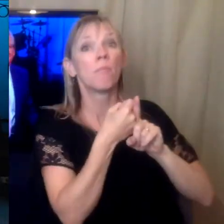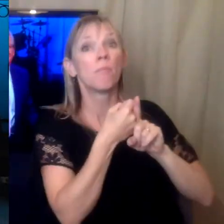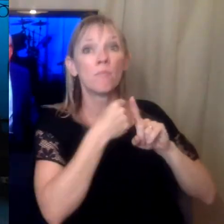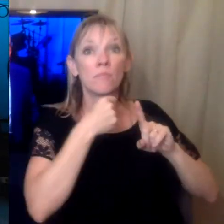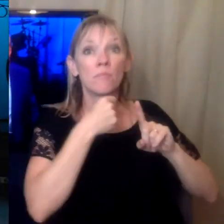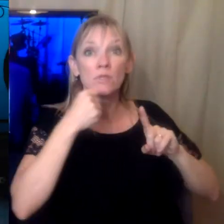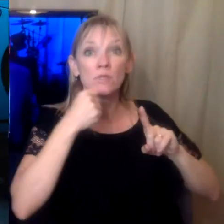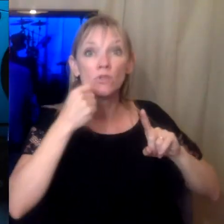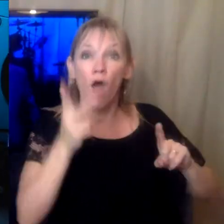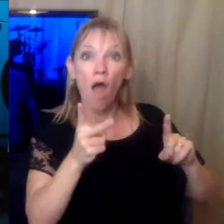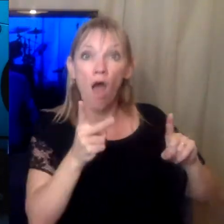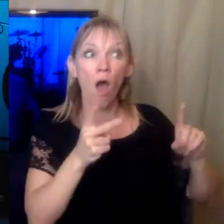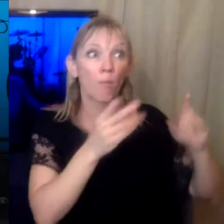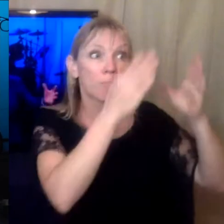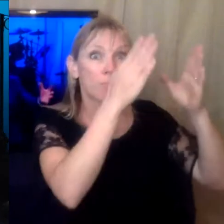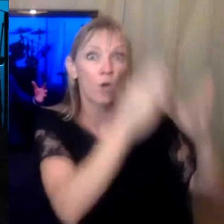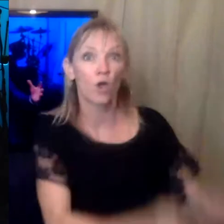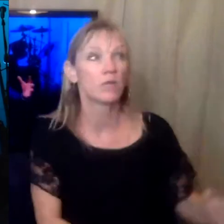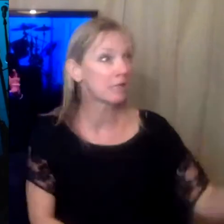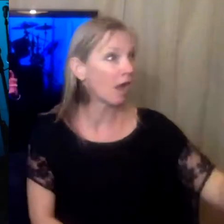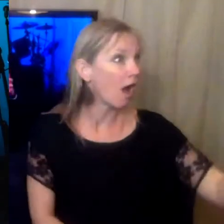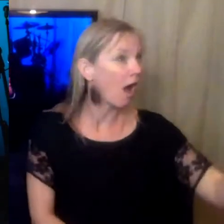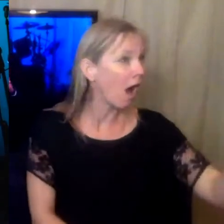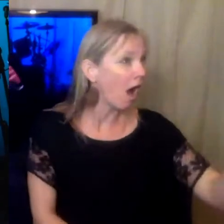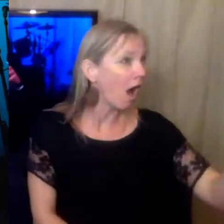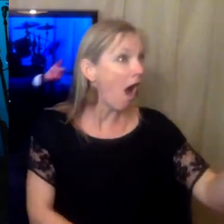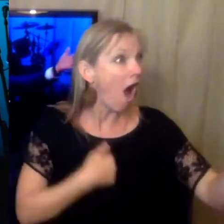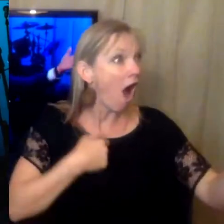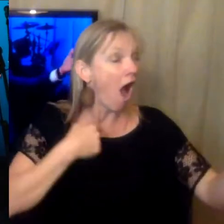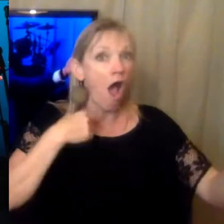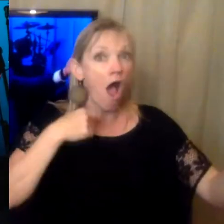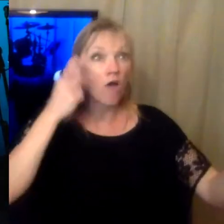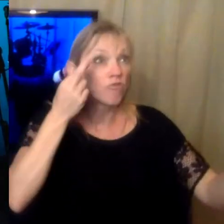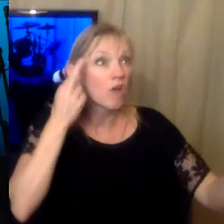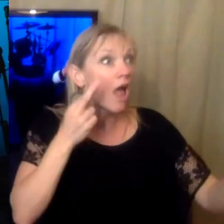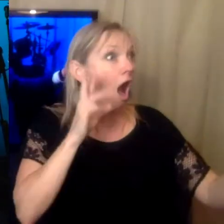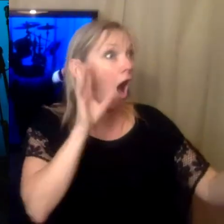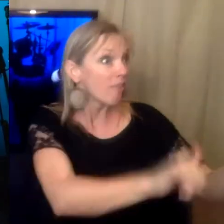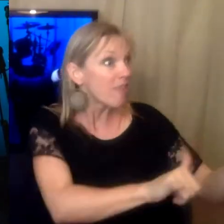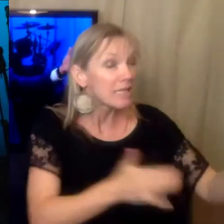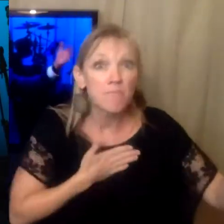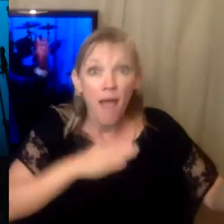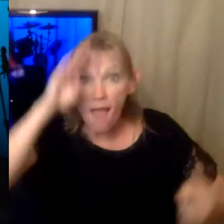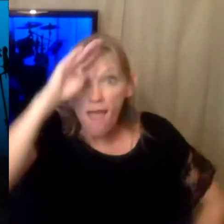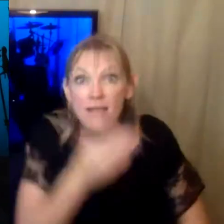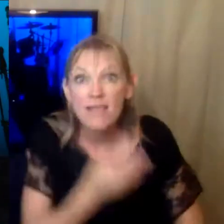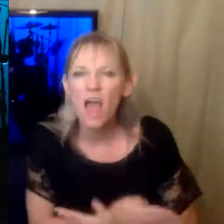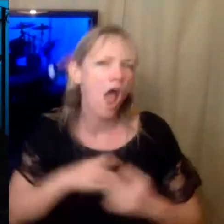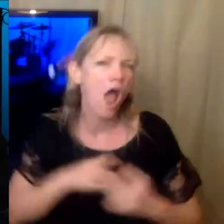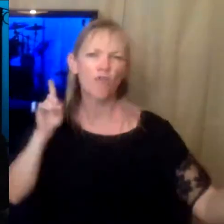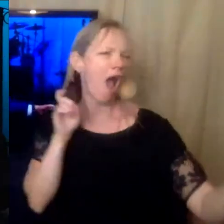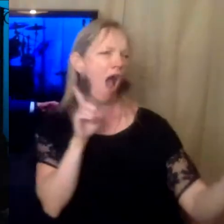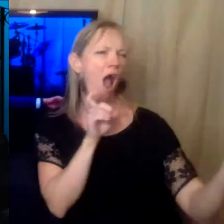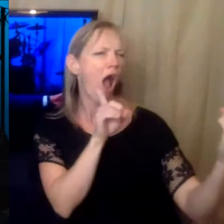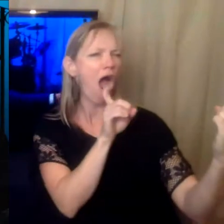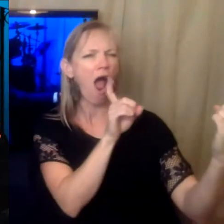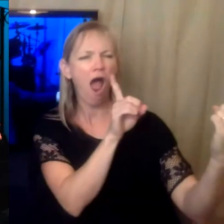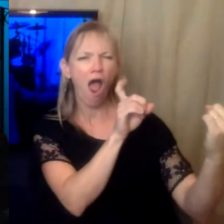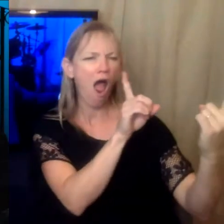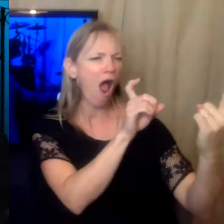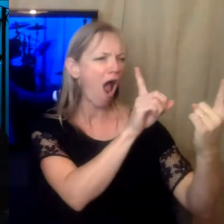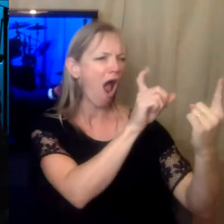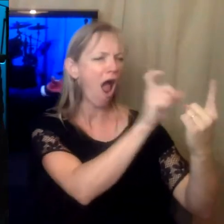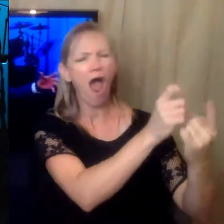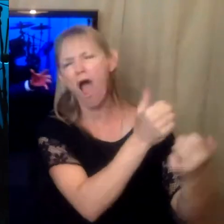there. And he watched it, and it got closer, and he realized, that's my son. And he rushed over to meet him.